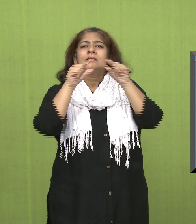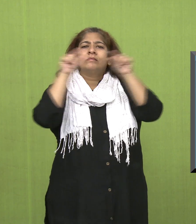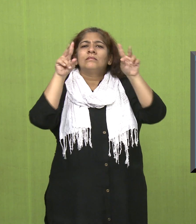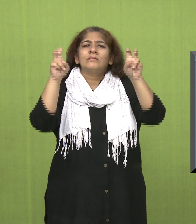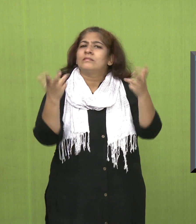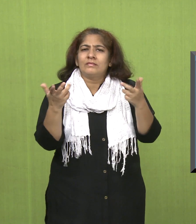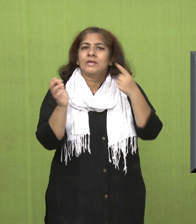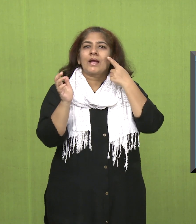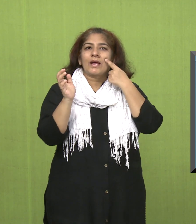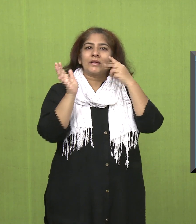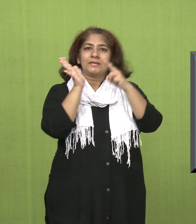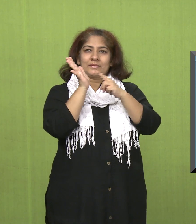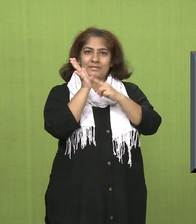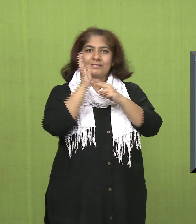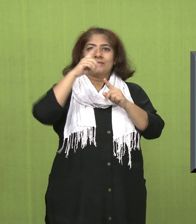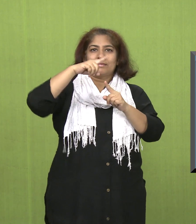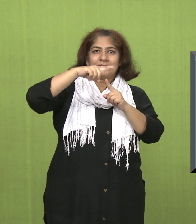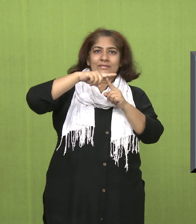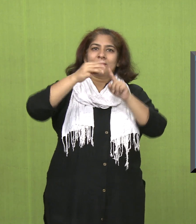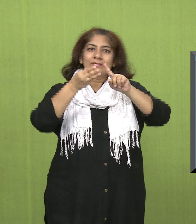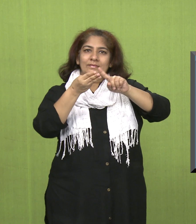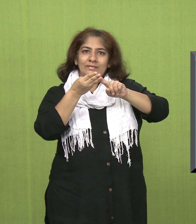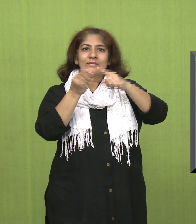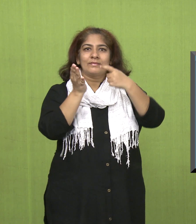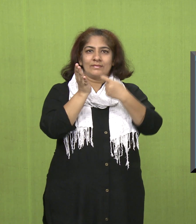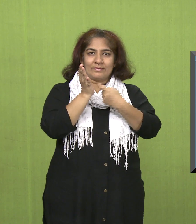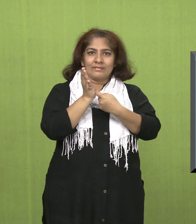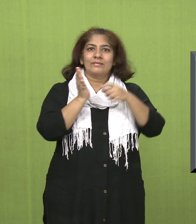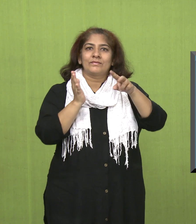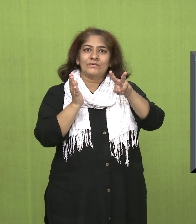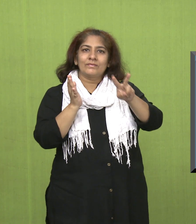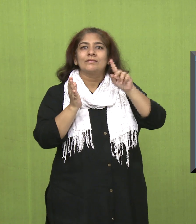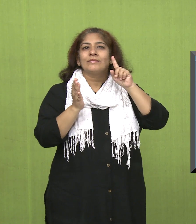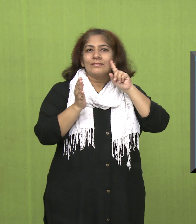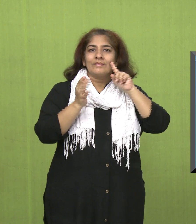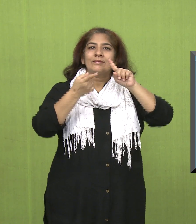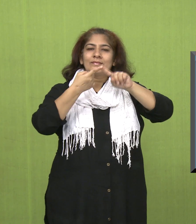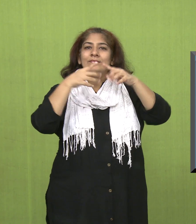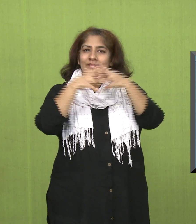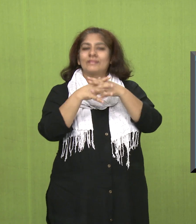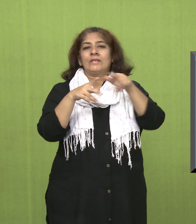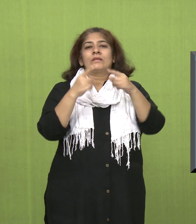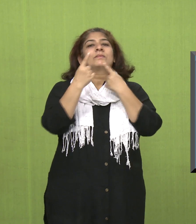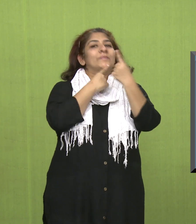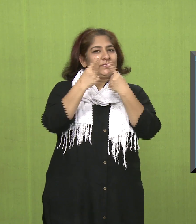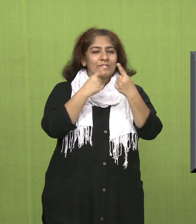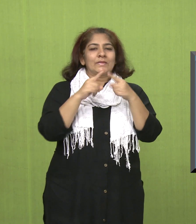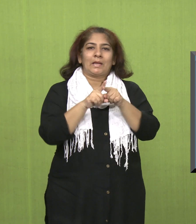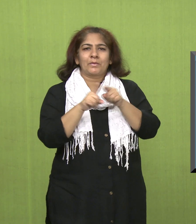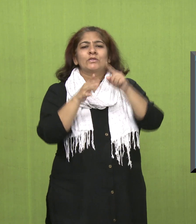work. Third step is interview, that is the face-to-face interview. We